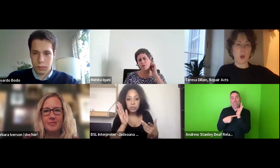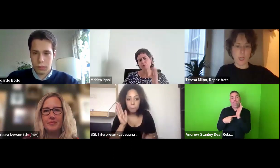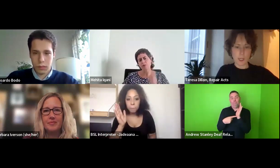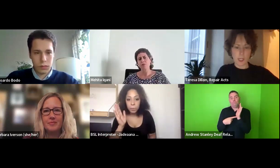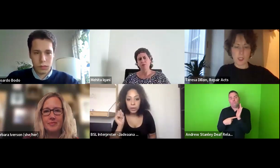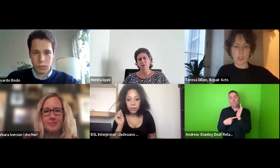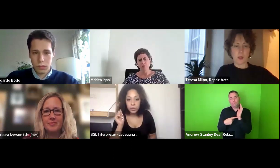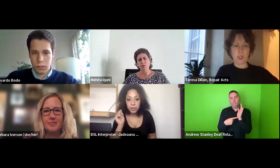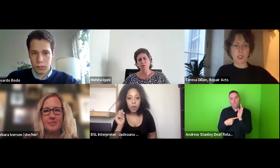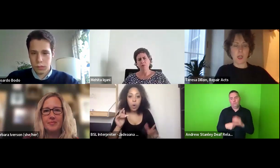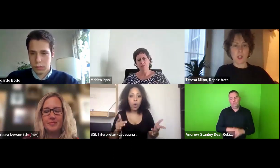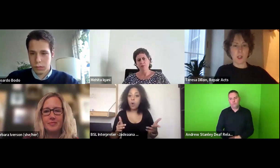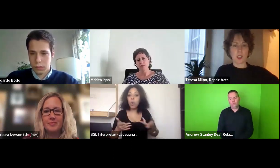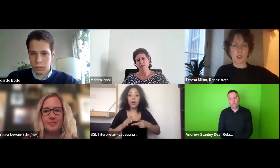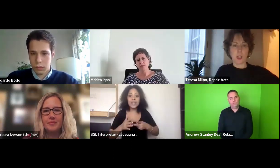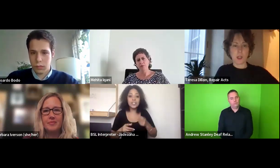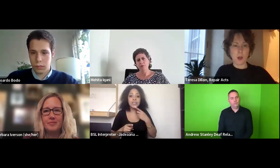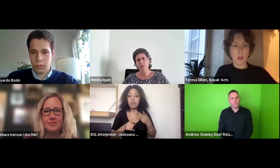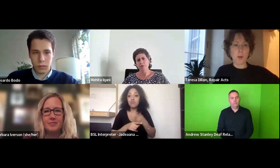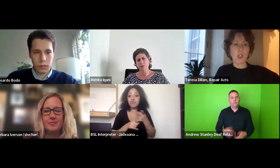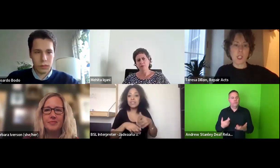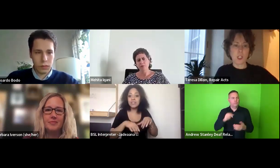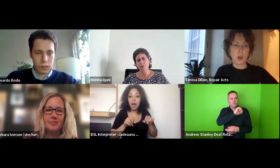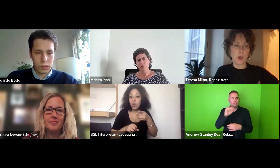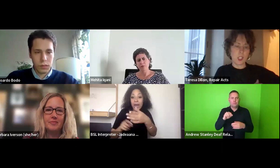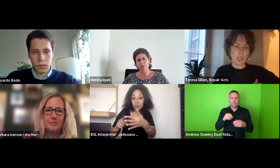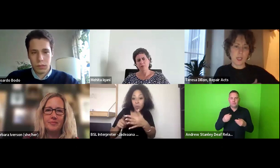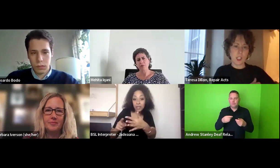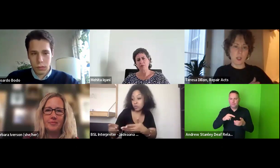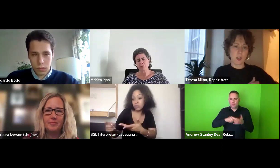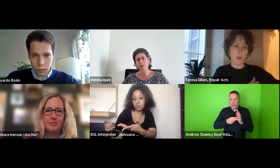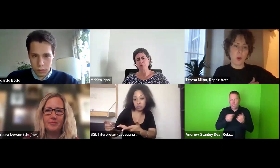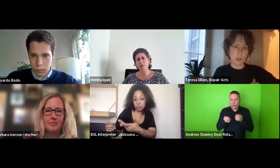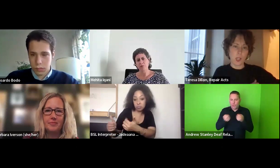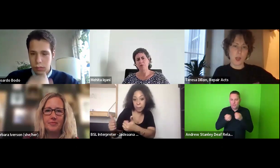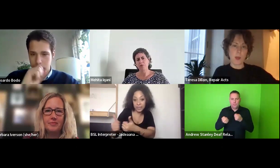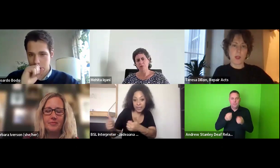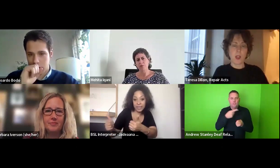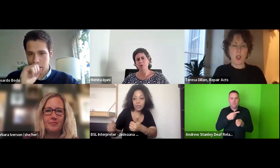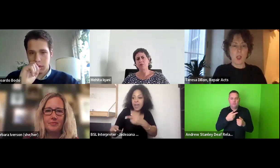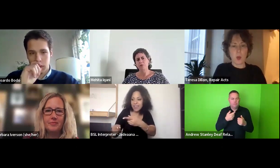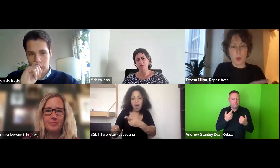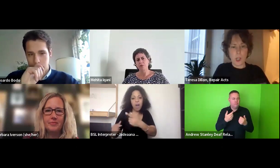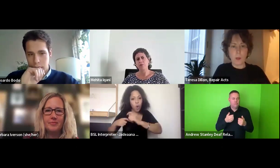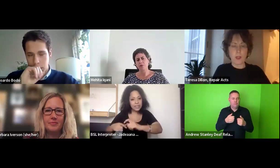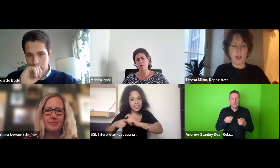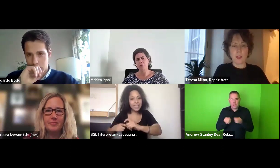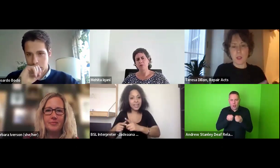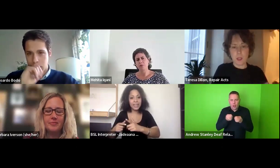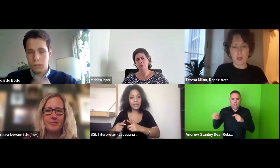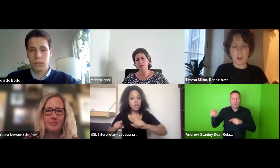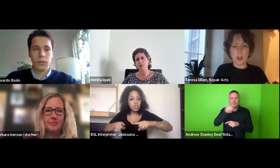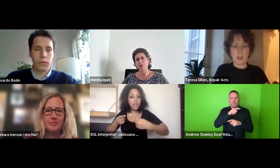or organizations such as Restart, you know, they're pushing at the law and legislation kind of all of the time. And then, you know, we come in